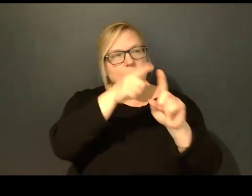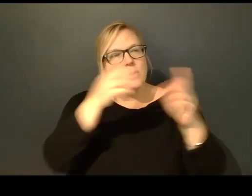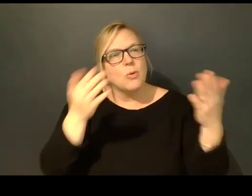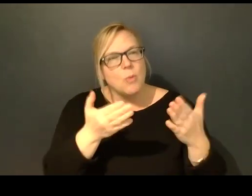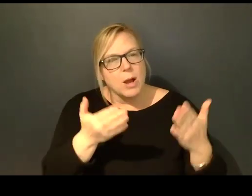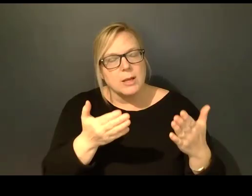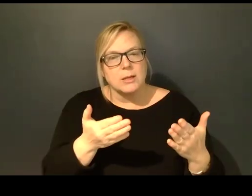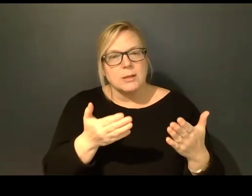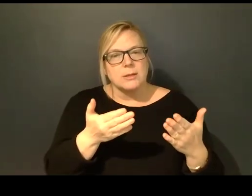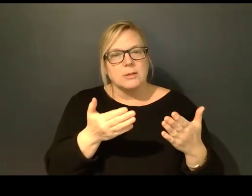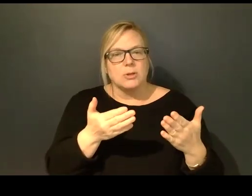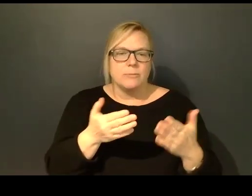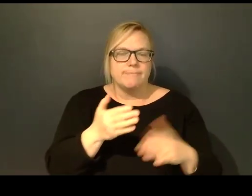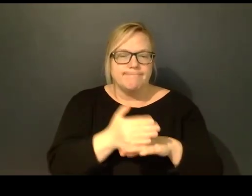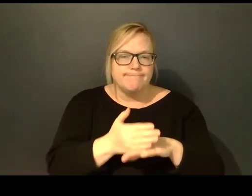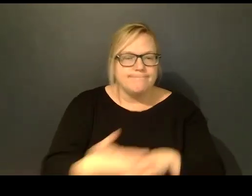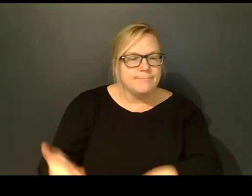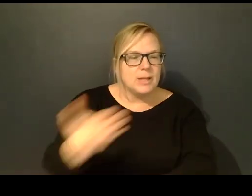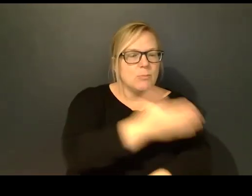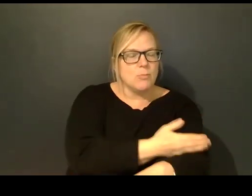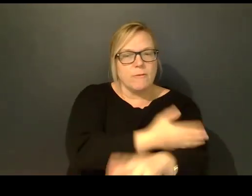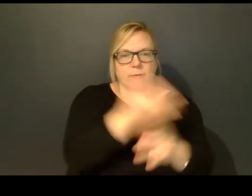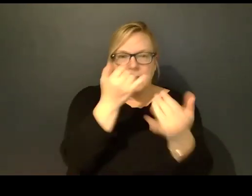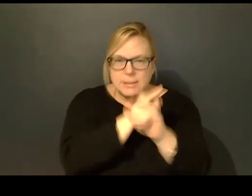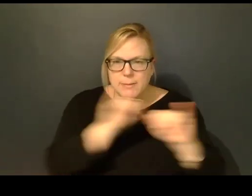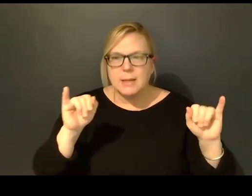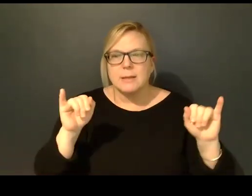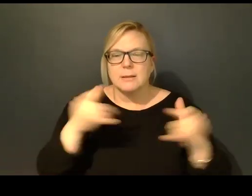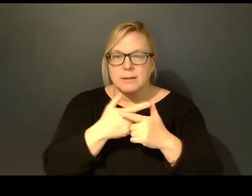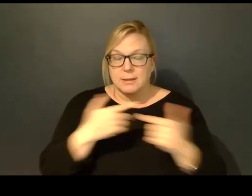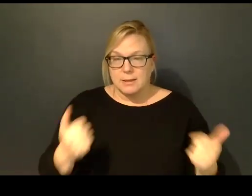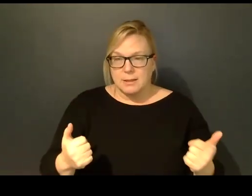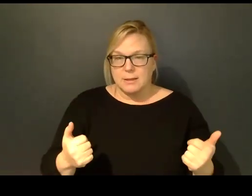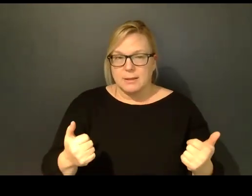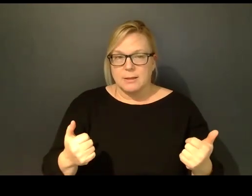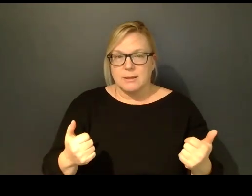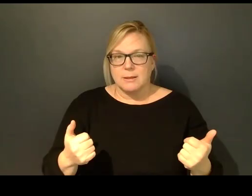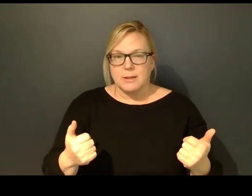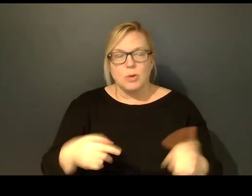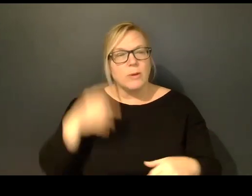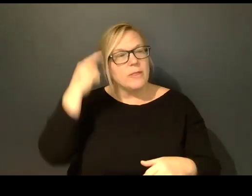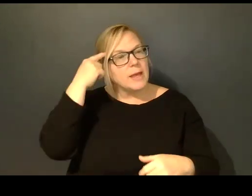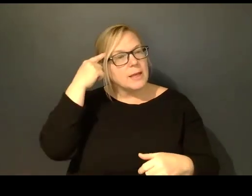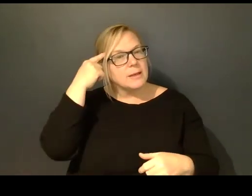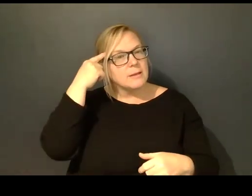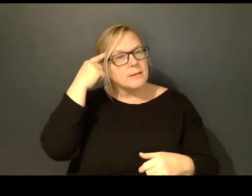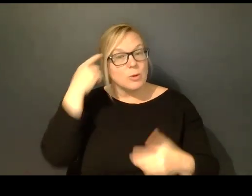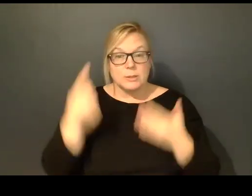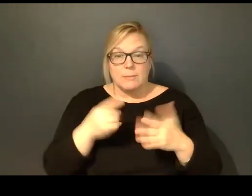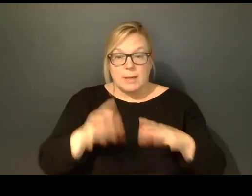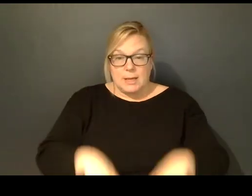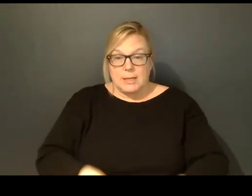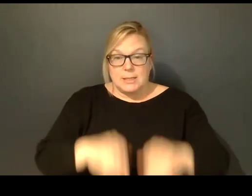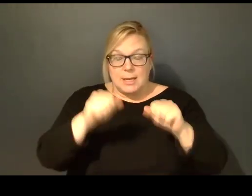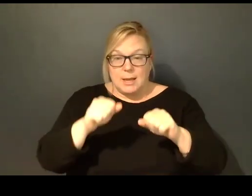society and increase independence, you would think something like encouraging someone to take up entrepreneurship would be exactly the person who you would want to give the